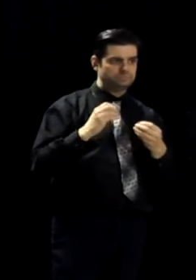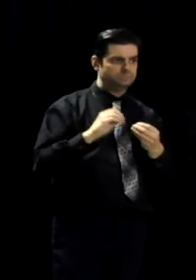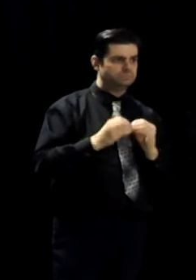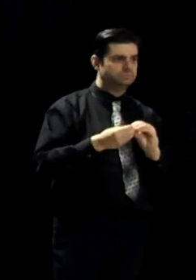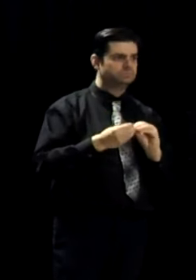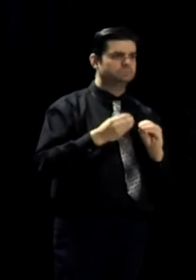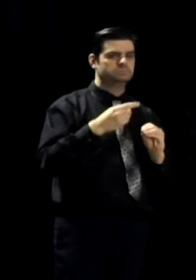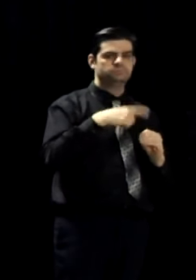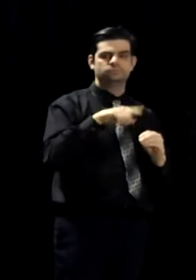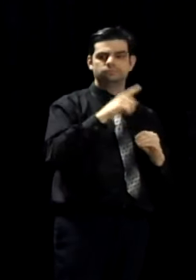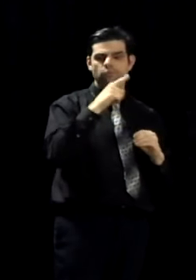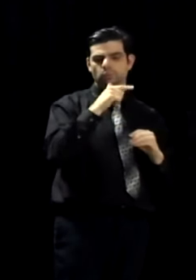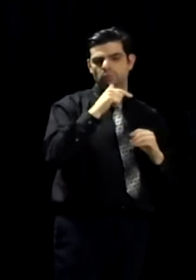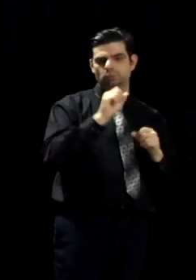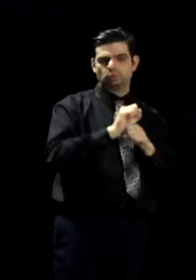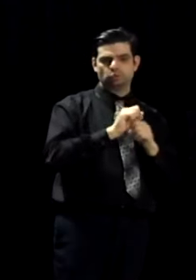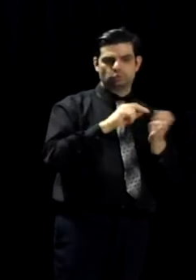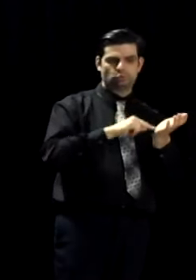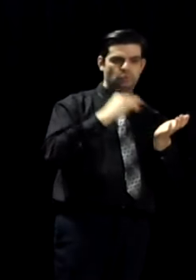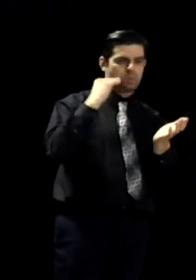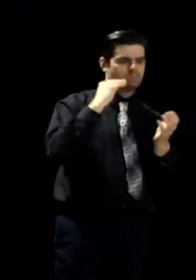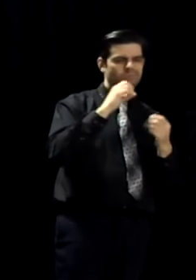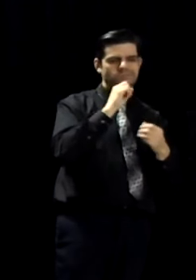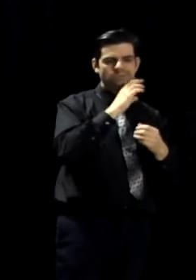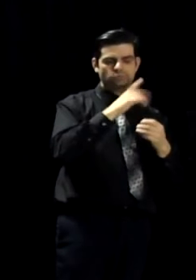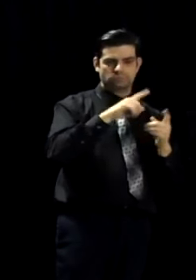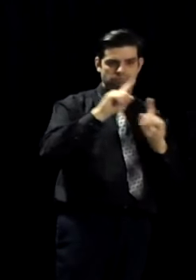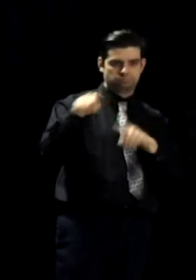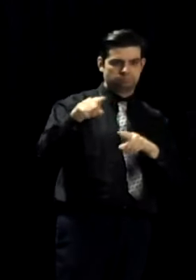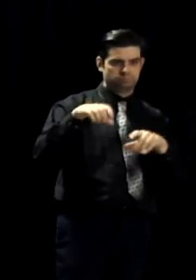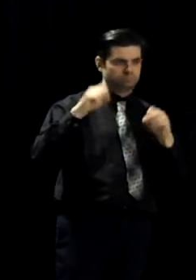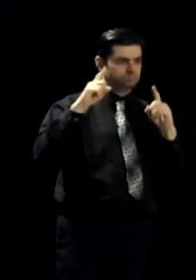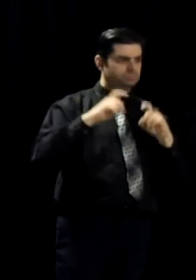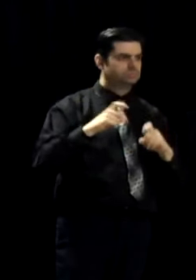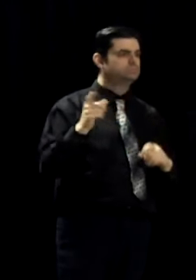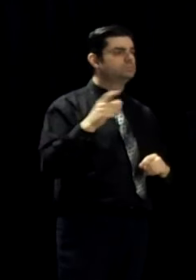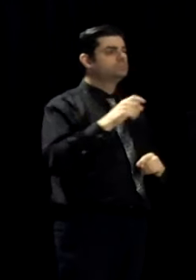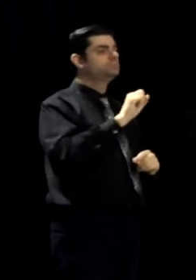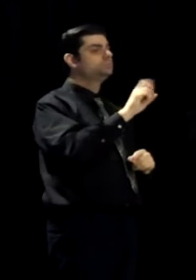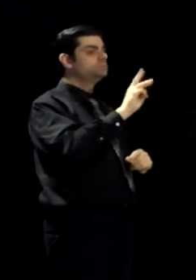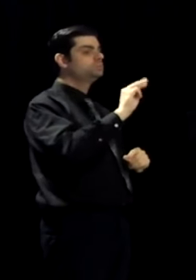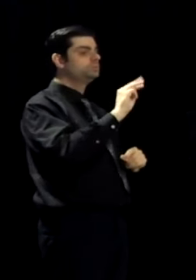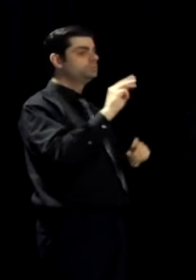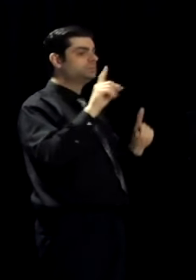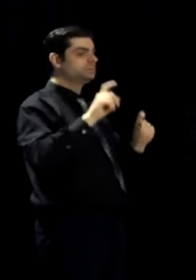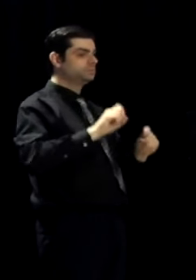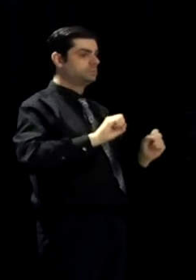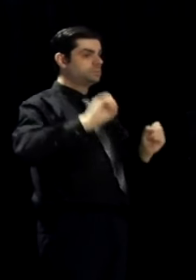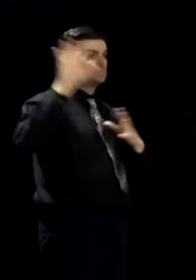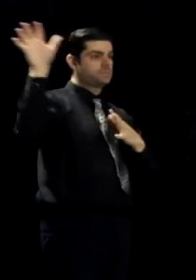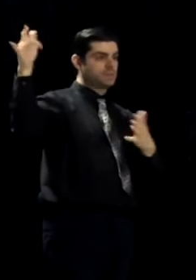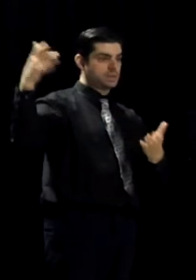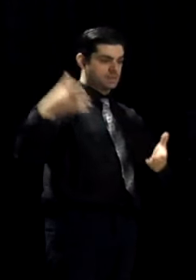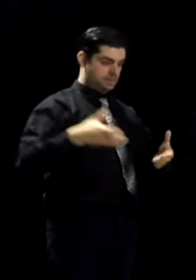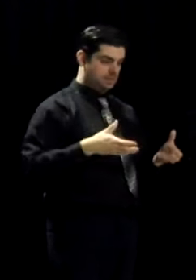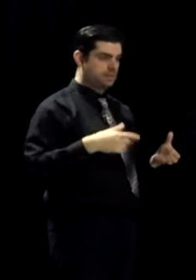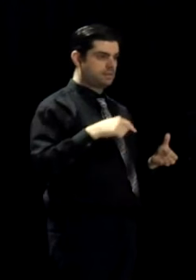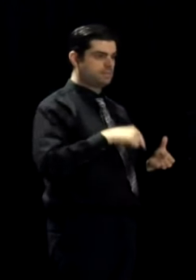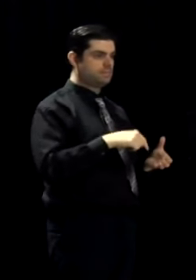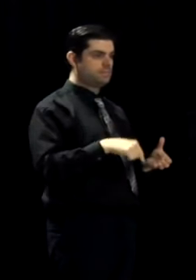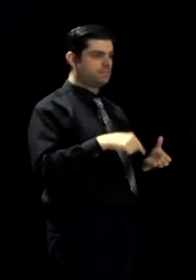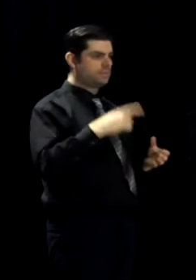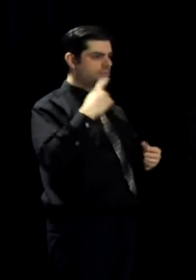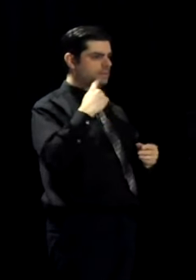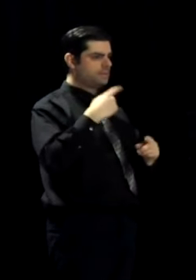tests back from Walmart, and I think our positives we received are like 23, 24,